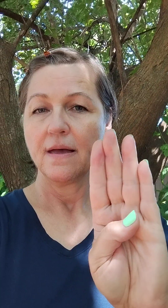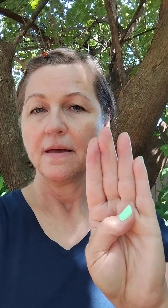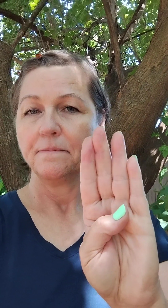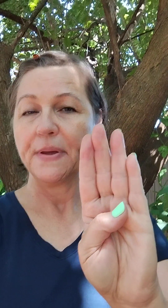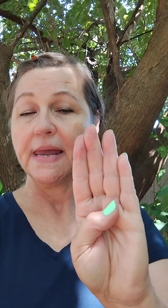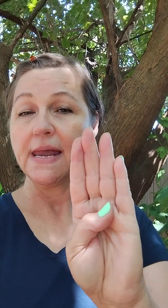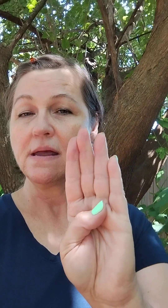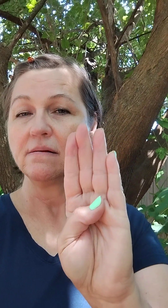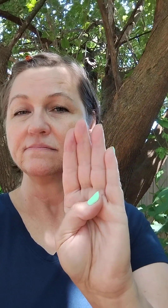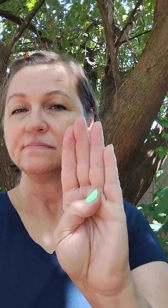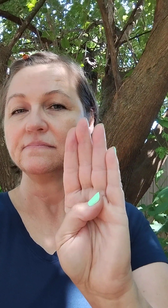B,